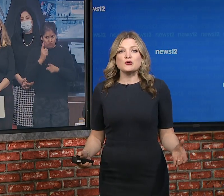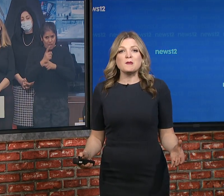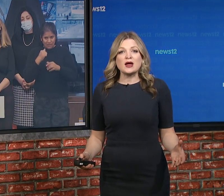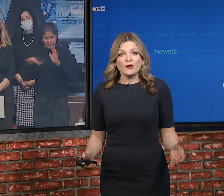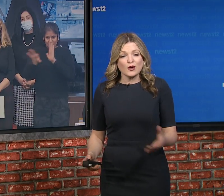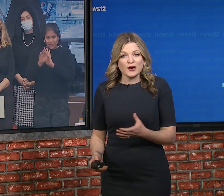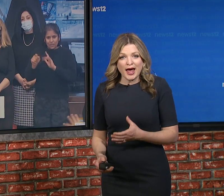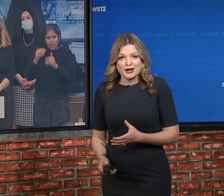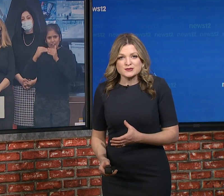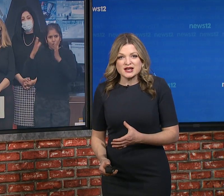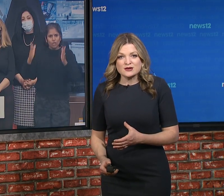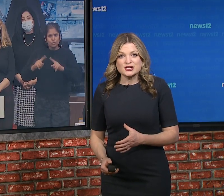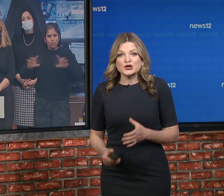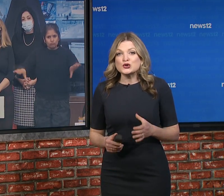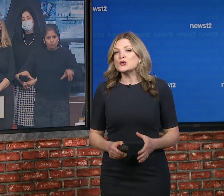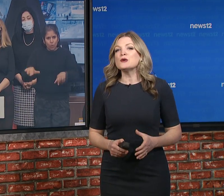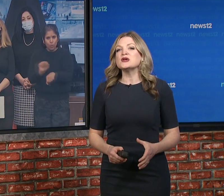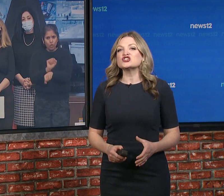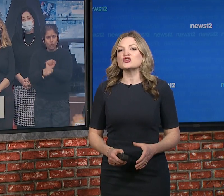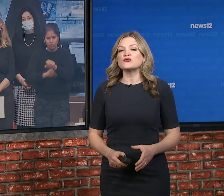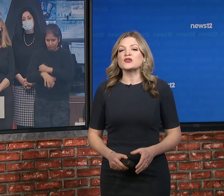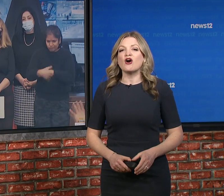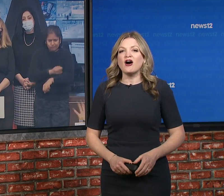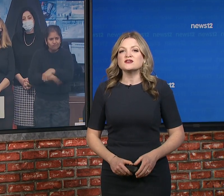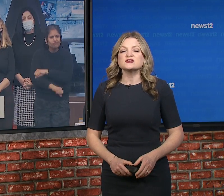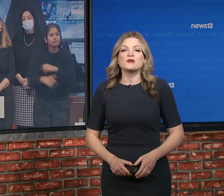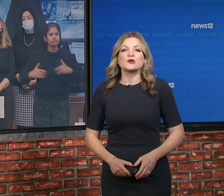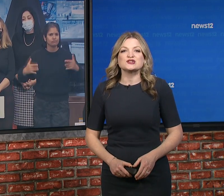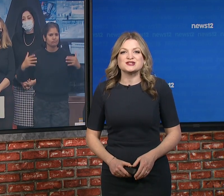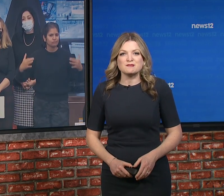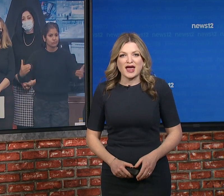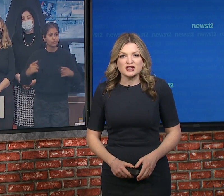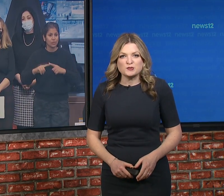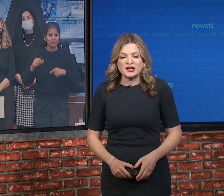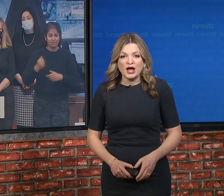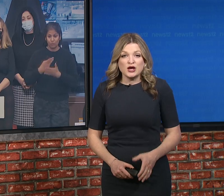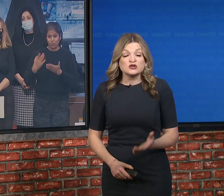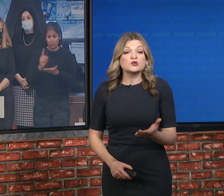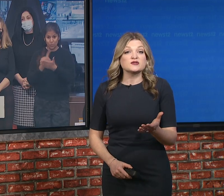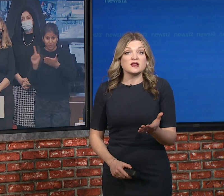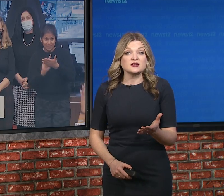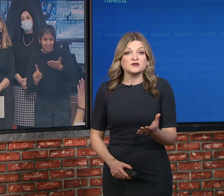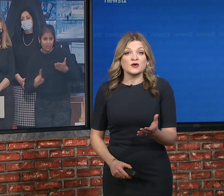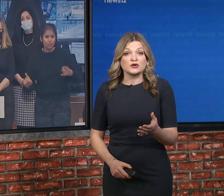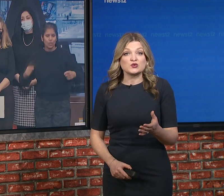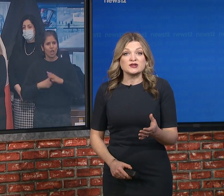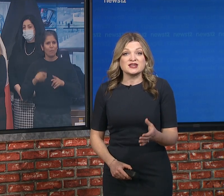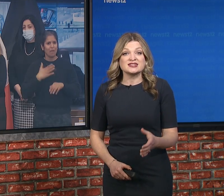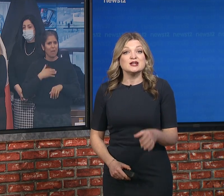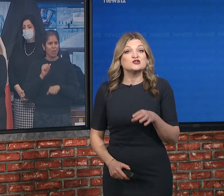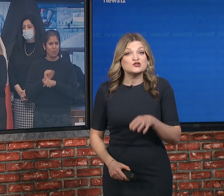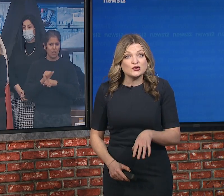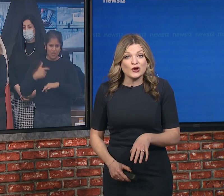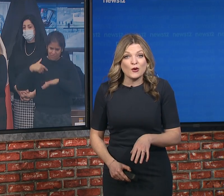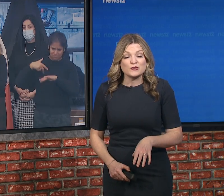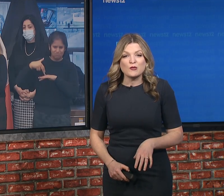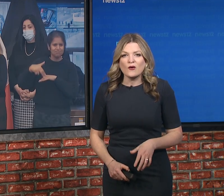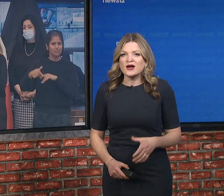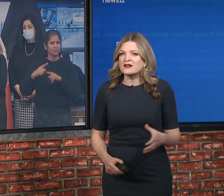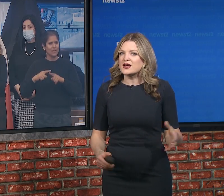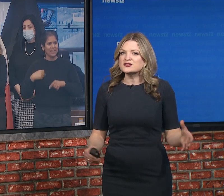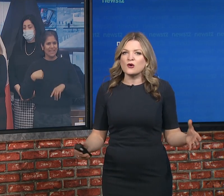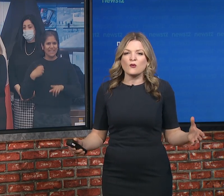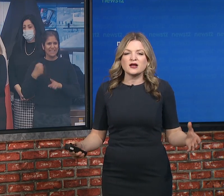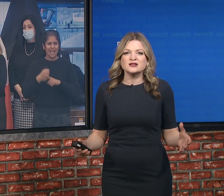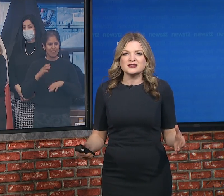This afternoon, Mayor Eric Adams announcing a new commissioner for the Office of Emergency Management. News 12's Alexa Farrell joins us in studio with